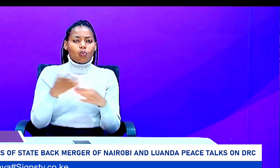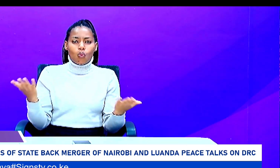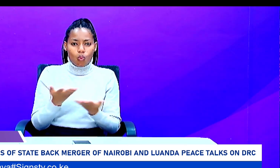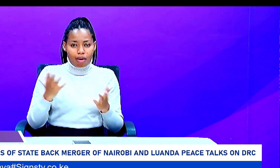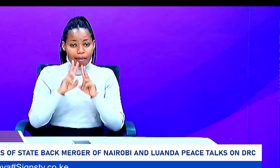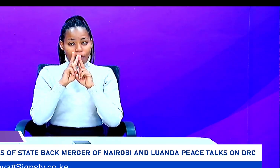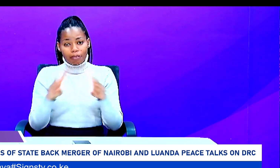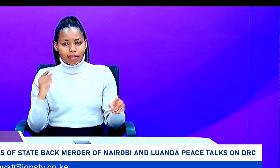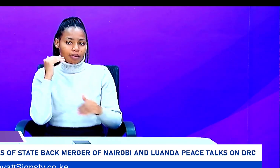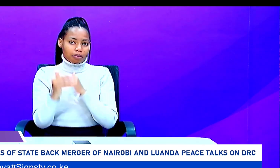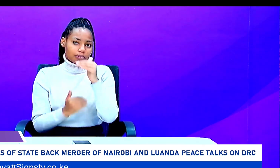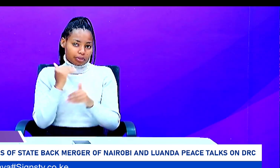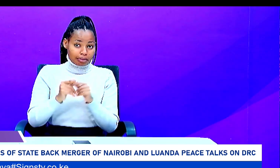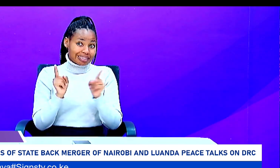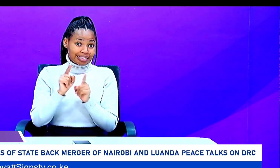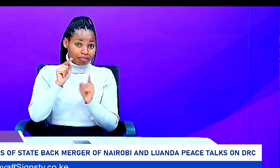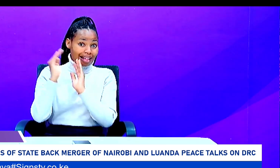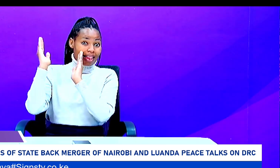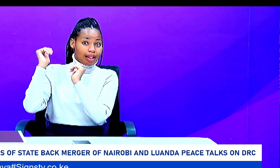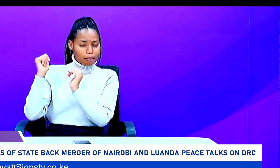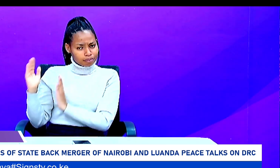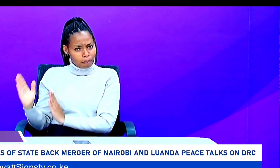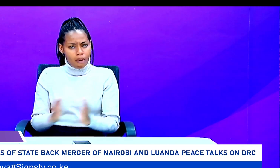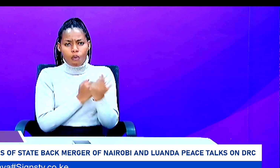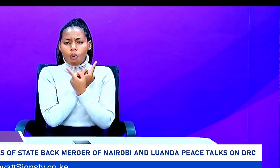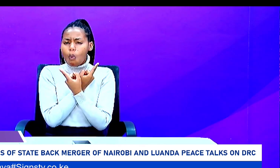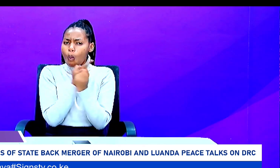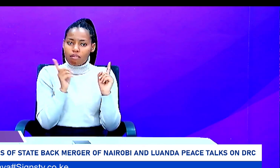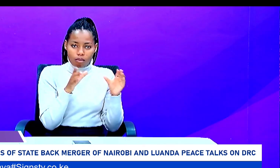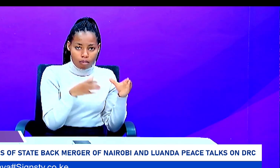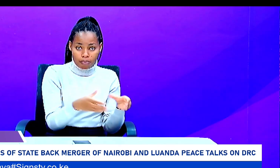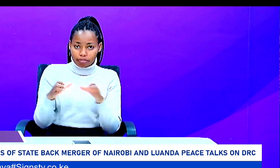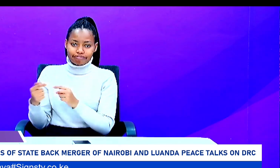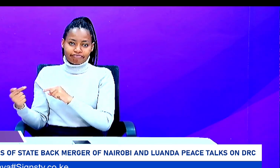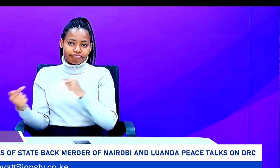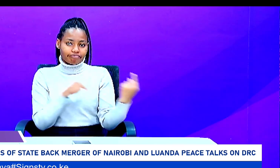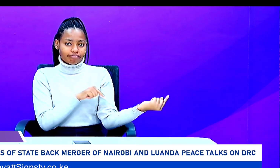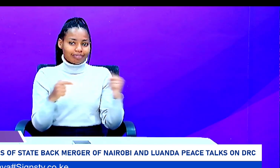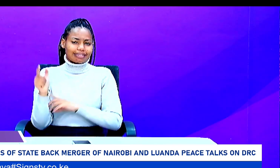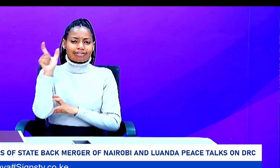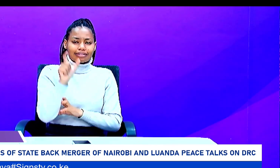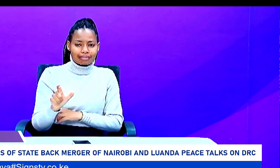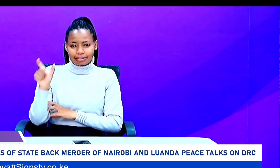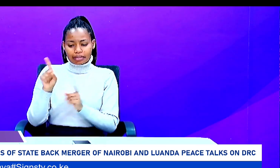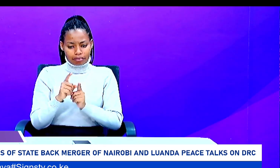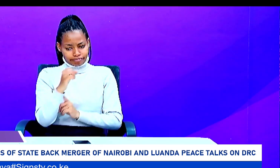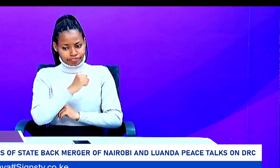process. The panel is expected to engage all parties in the conflict and regional stakeholders